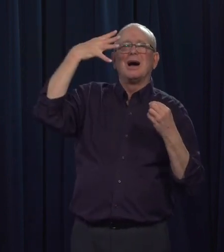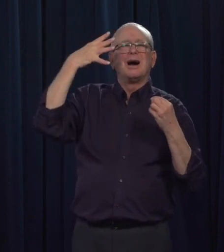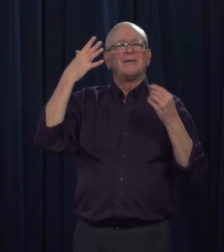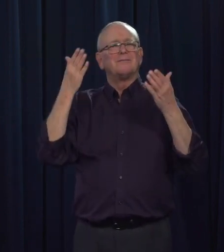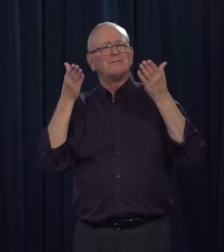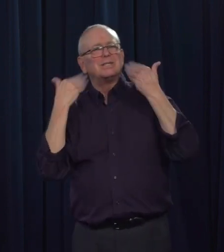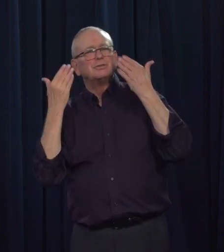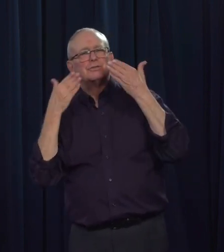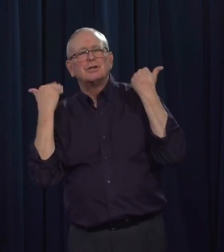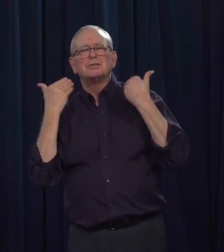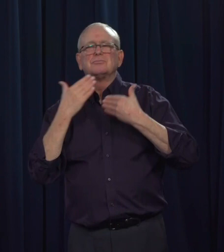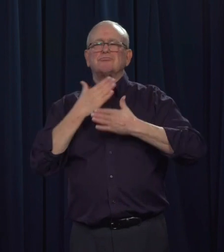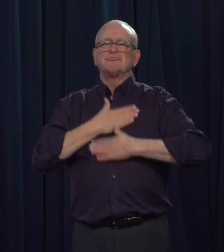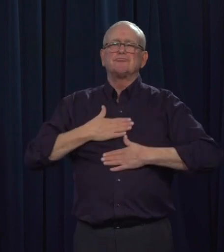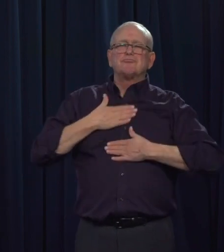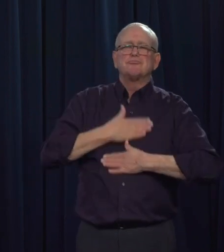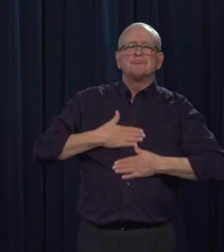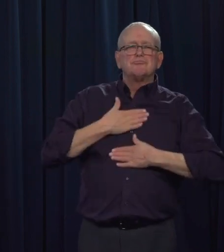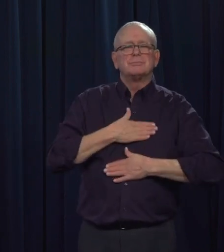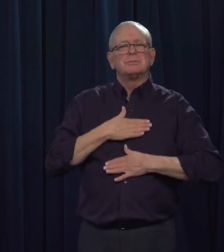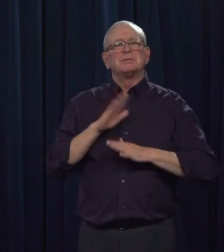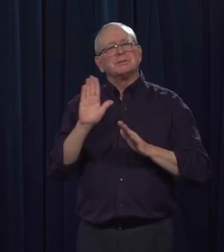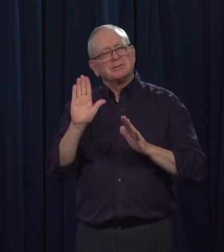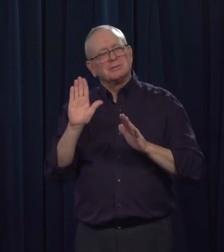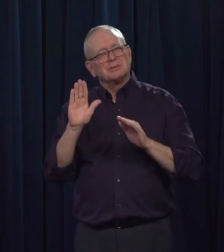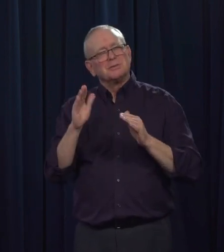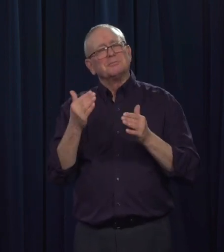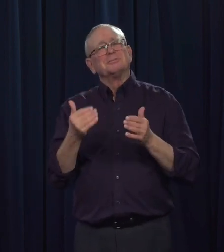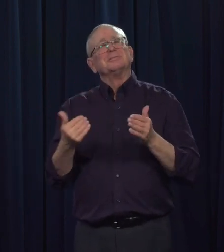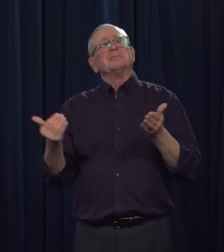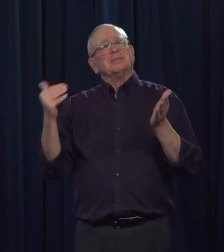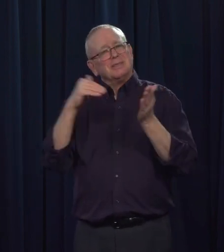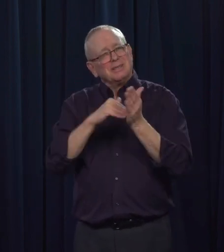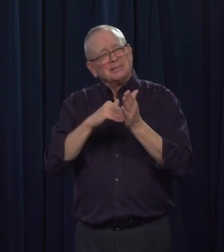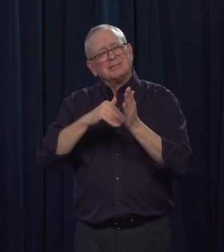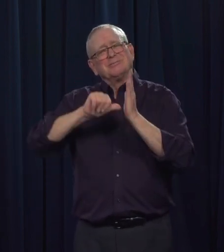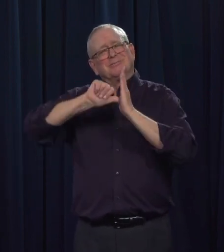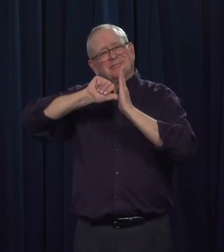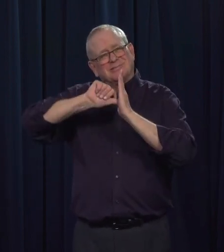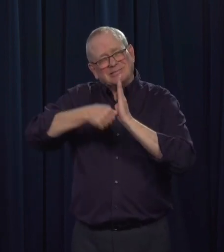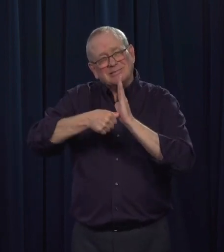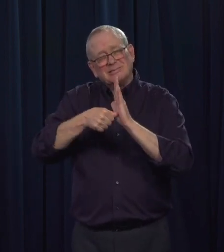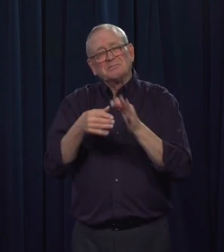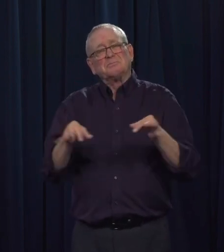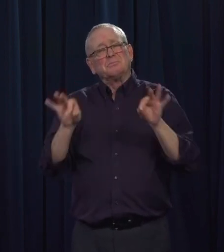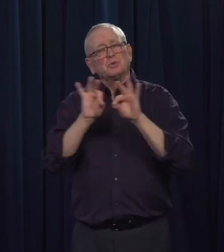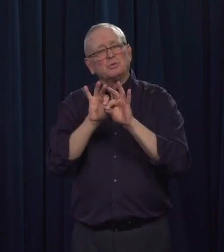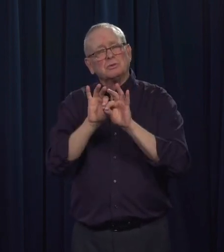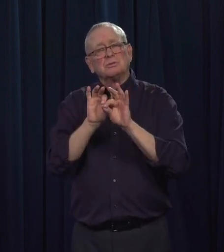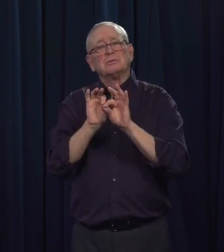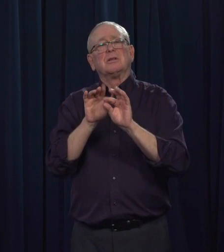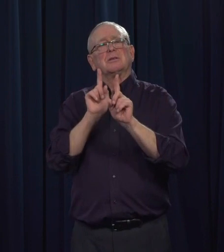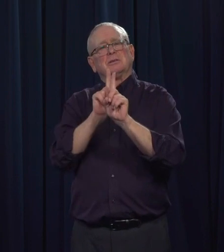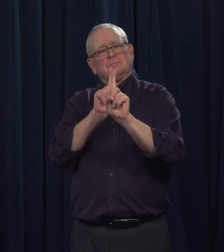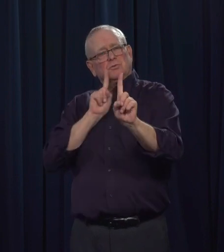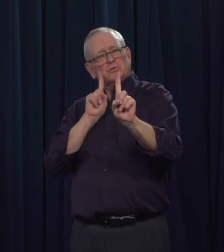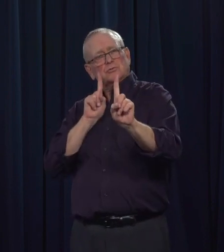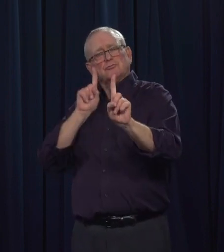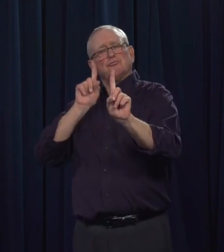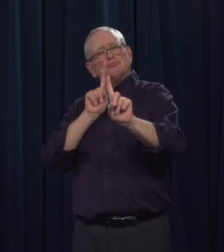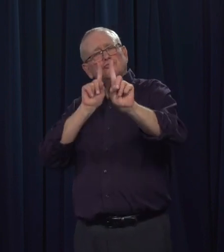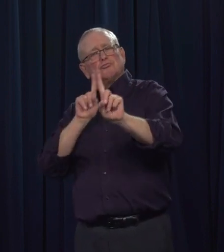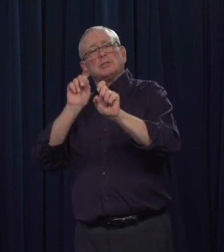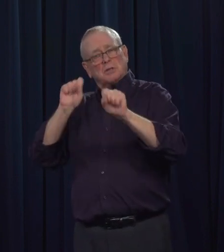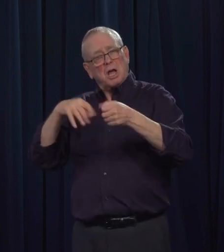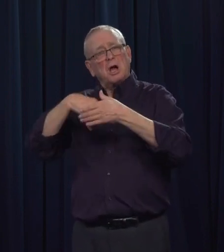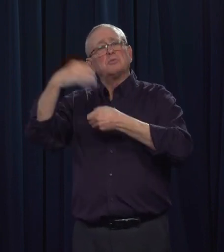physical distancing whenever you are out in public. I do encourage people to go for walks and enjoy being outside, and at the